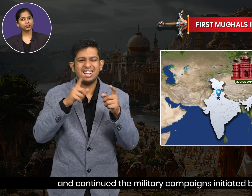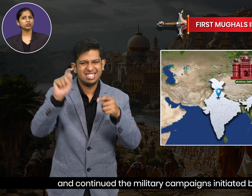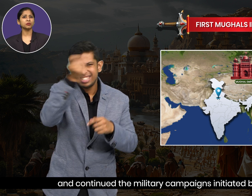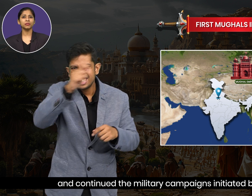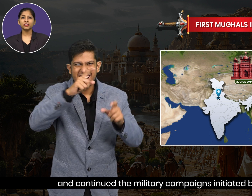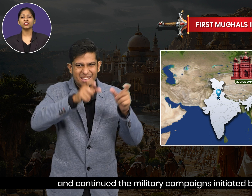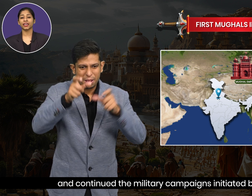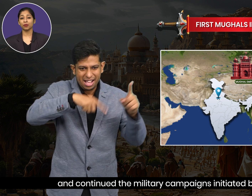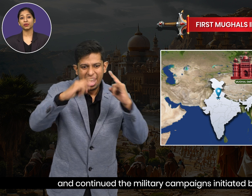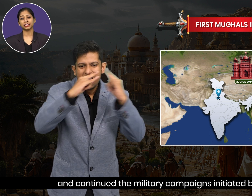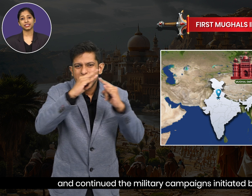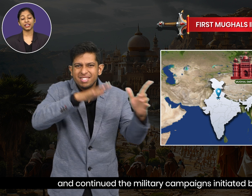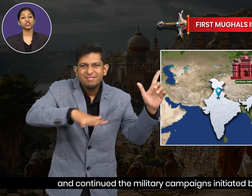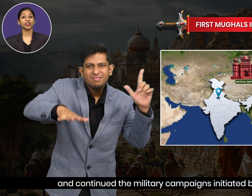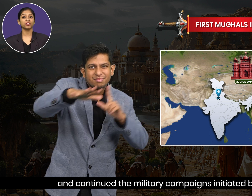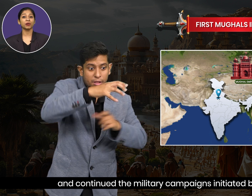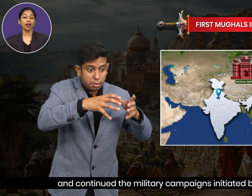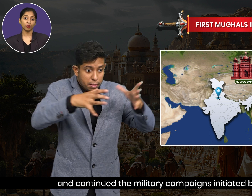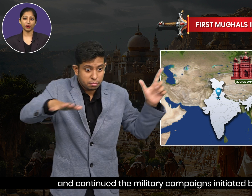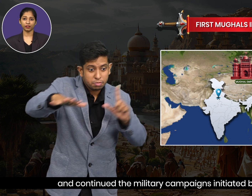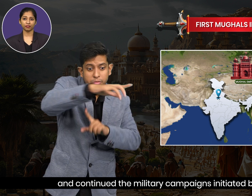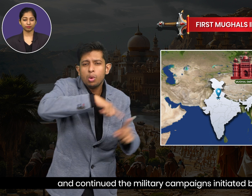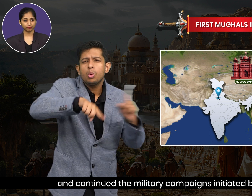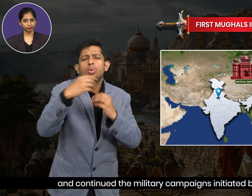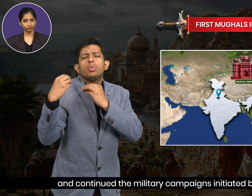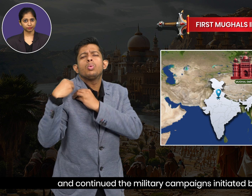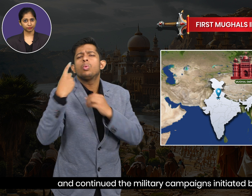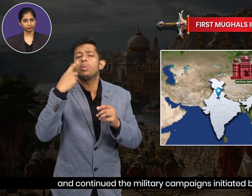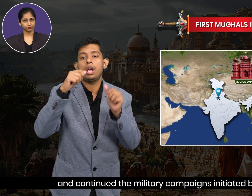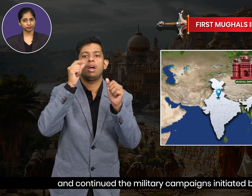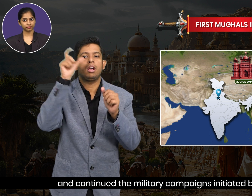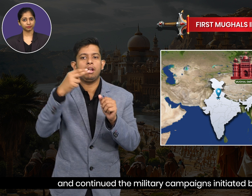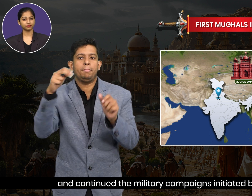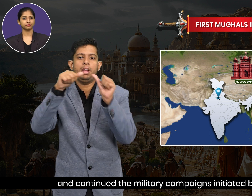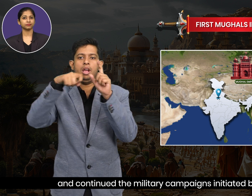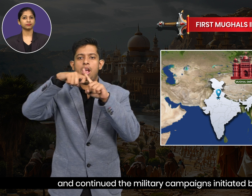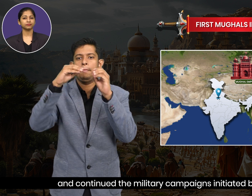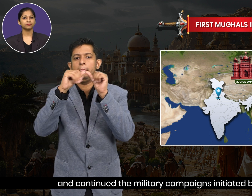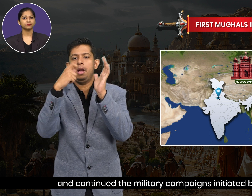and continued the military campaigns initiated by Akbar.